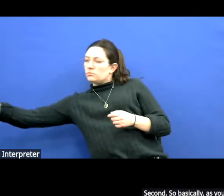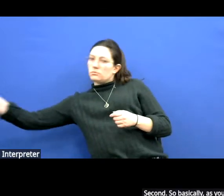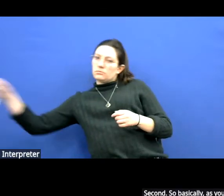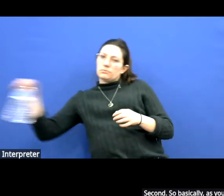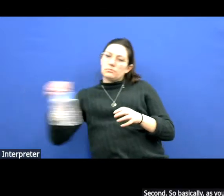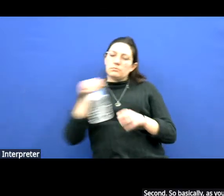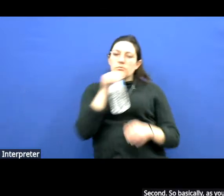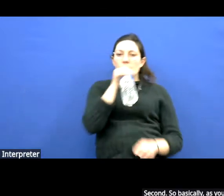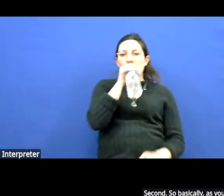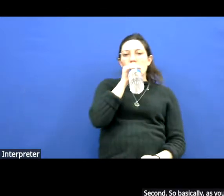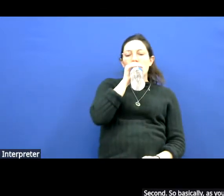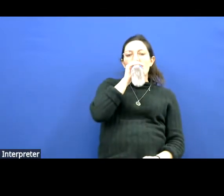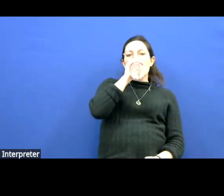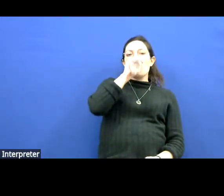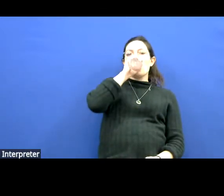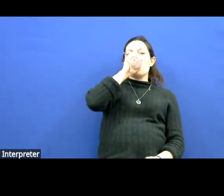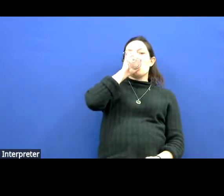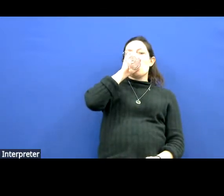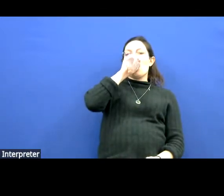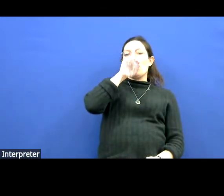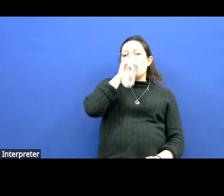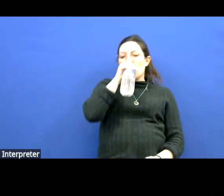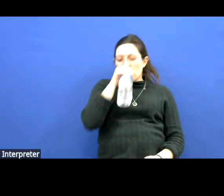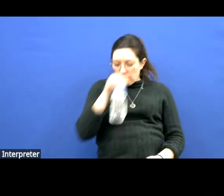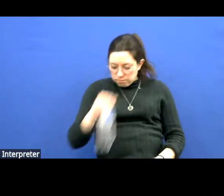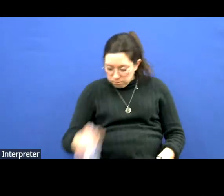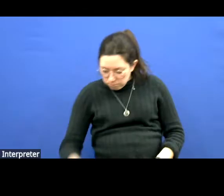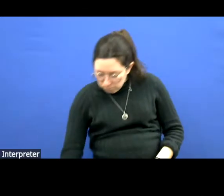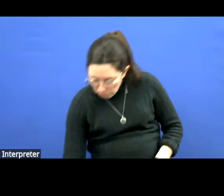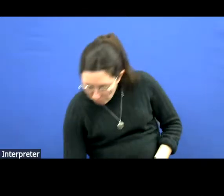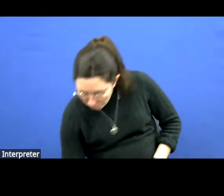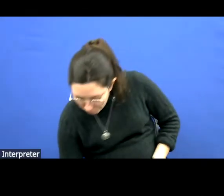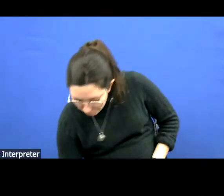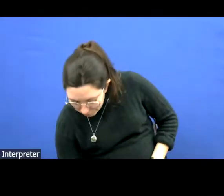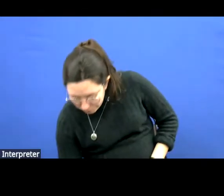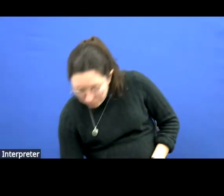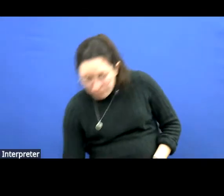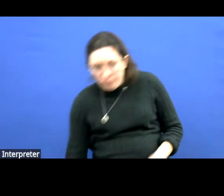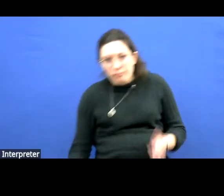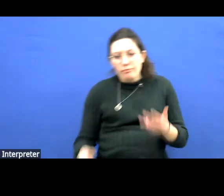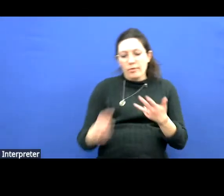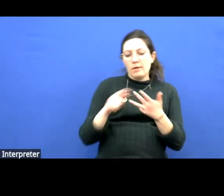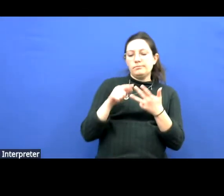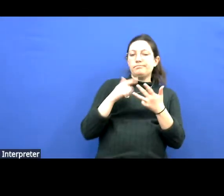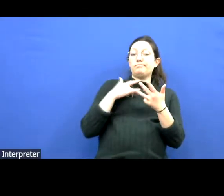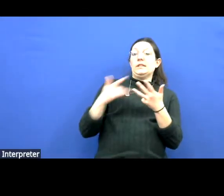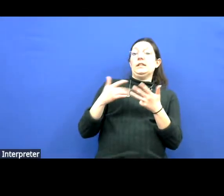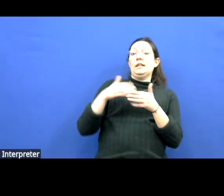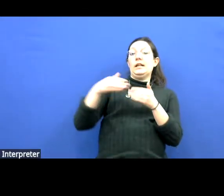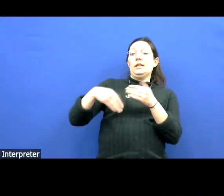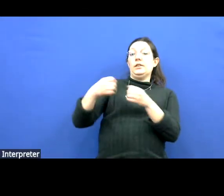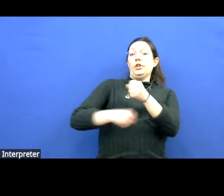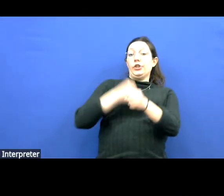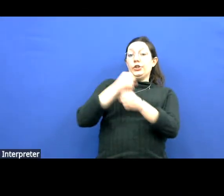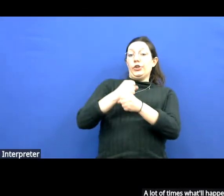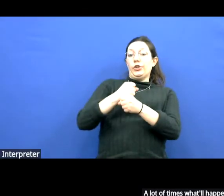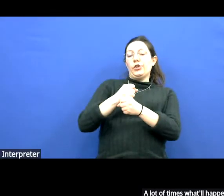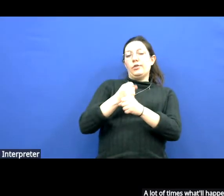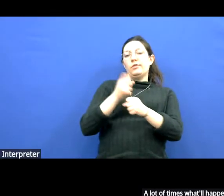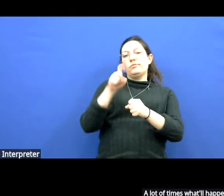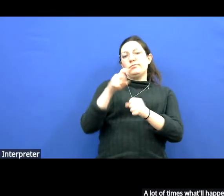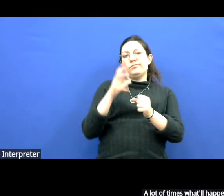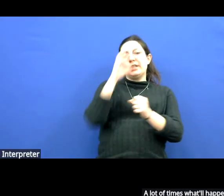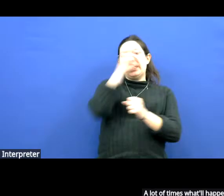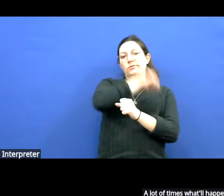adjustments. A lot of times what will happen is if you're taking your best guess is what the costs are going to be, some stuff